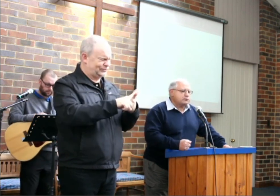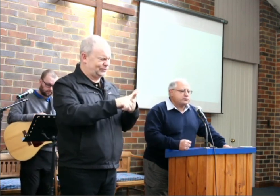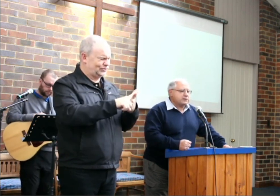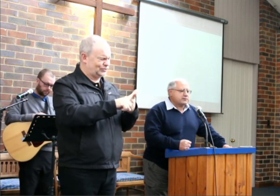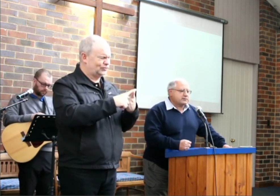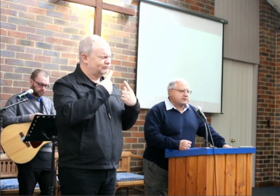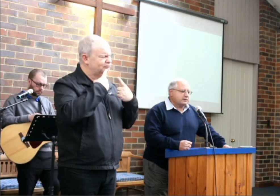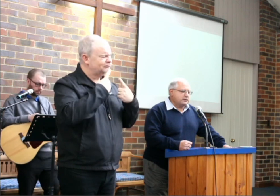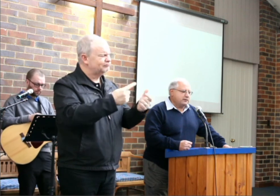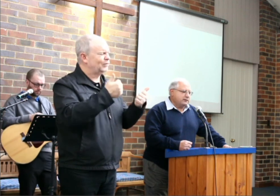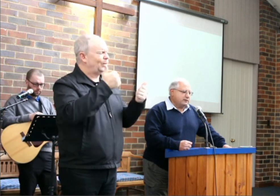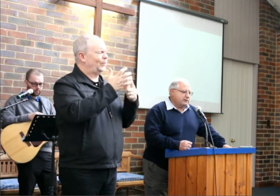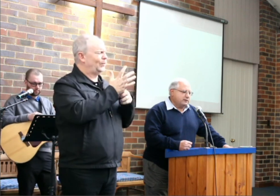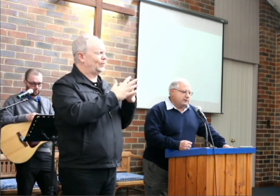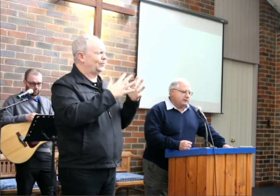news of Jesus.